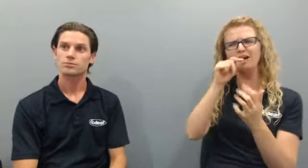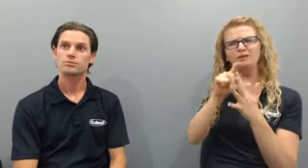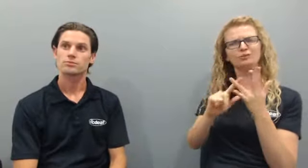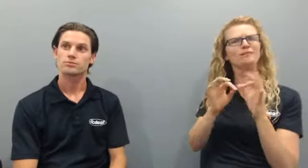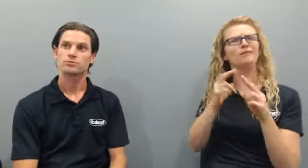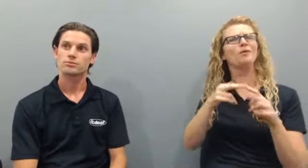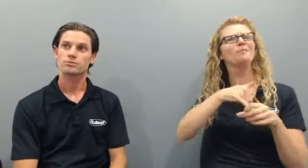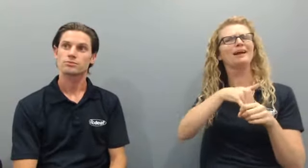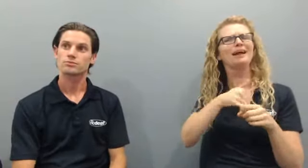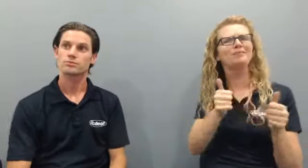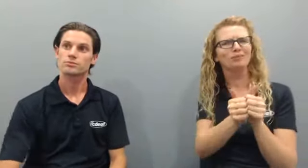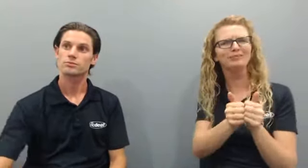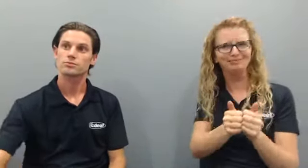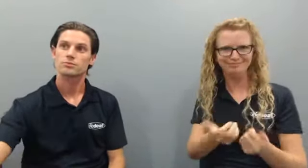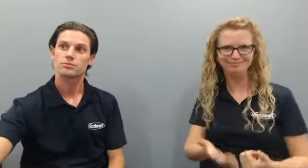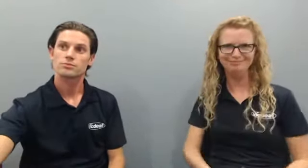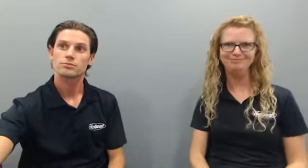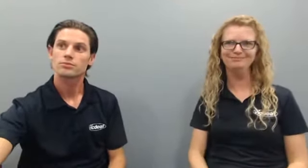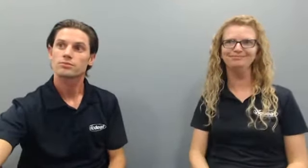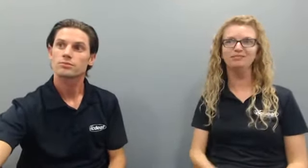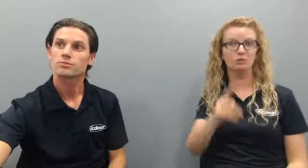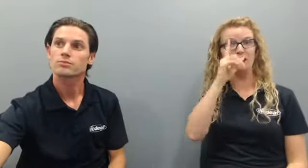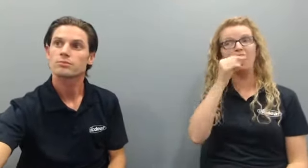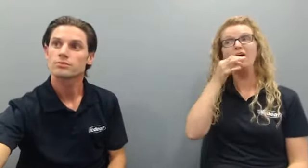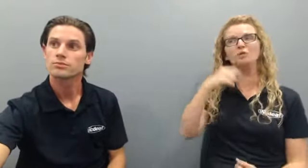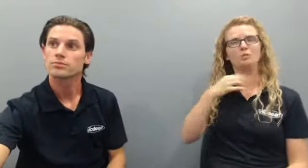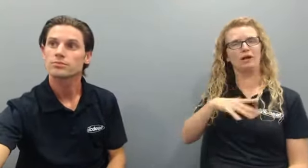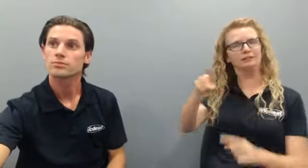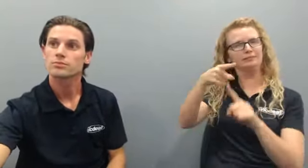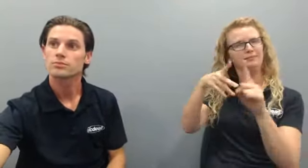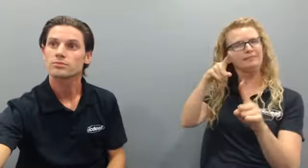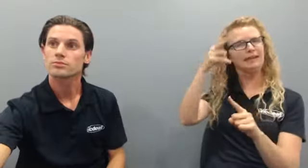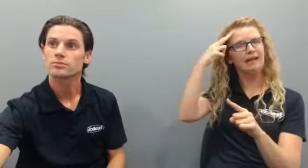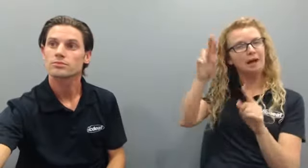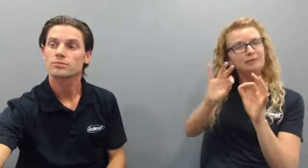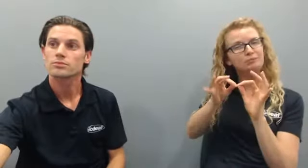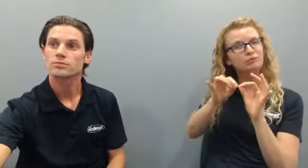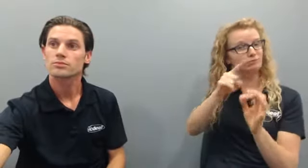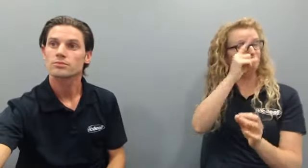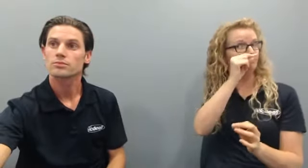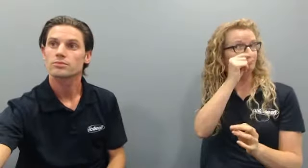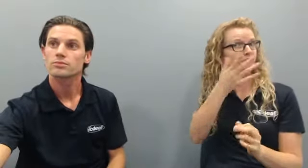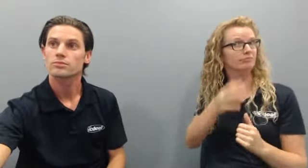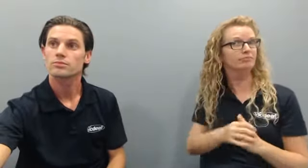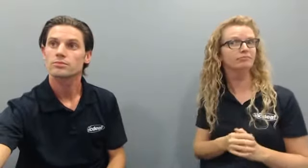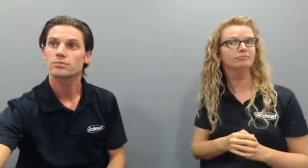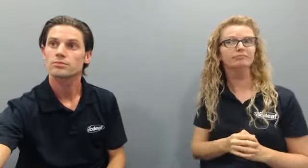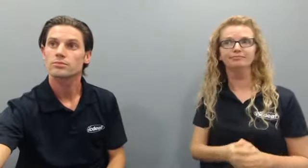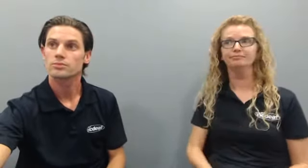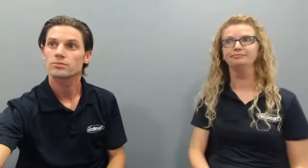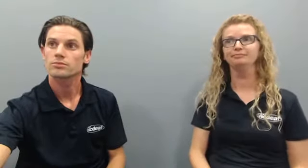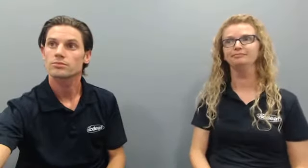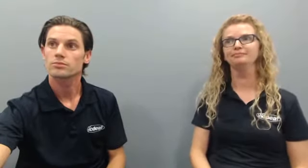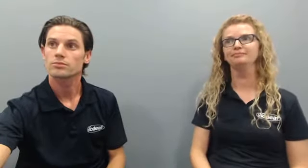have the appropriate skill set to interpret the medical situation. You can ask for your preferred interpreters if that's your wish.